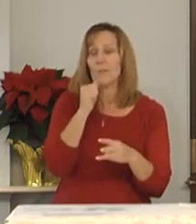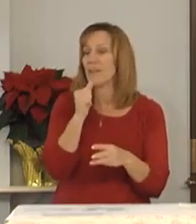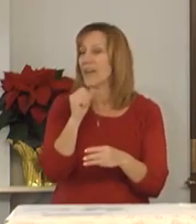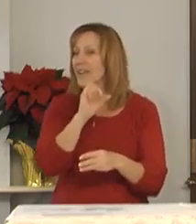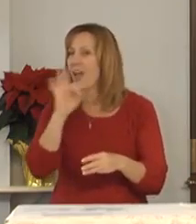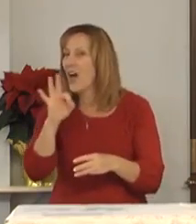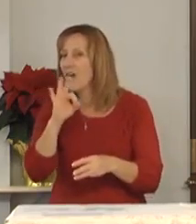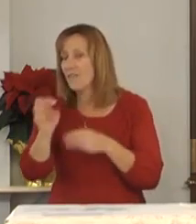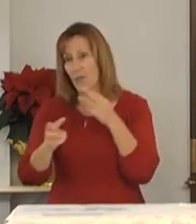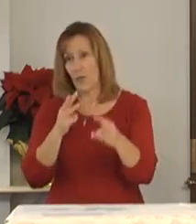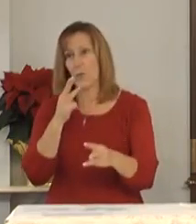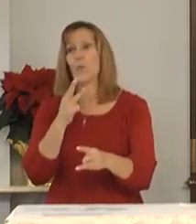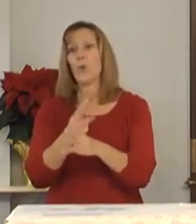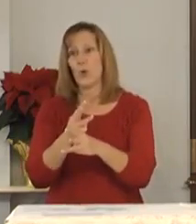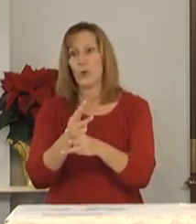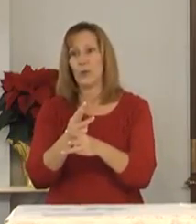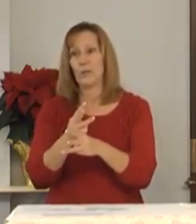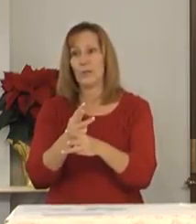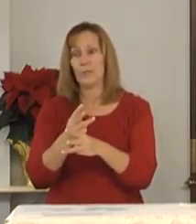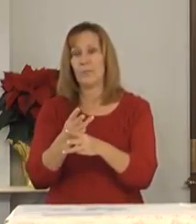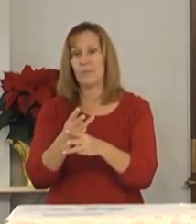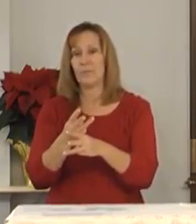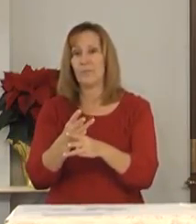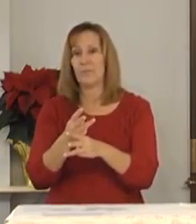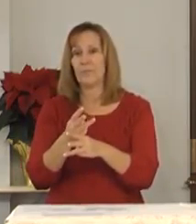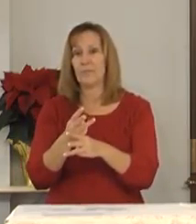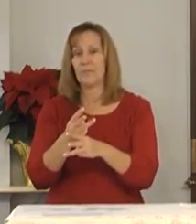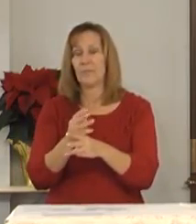not of the world.